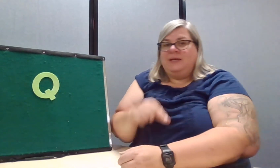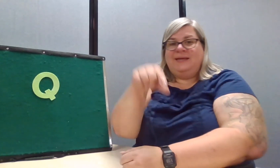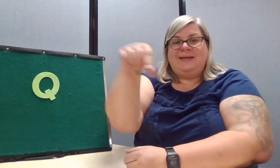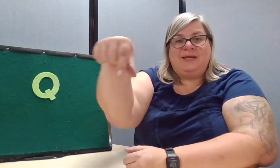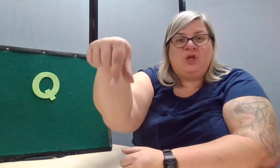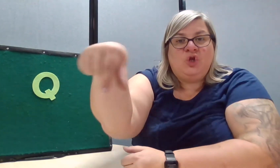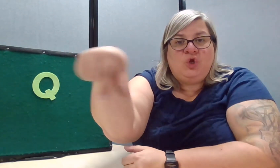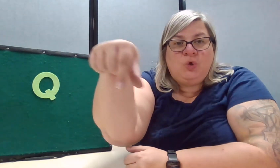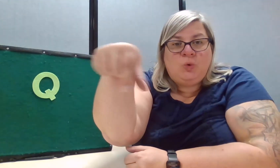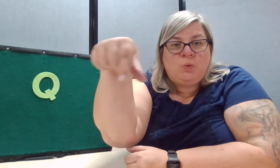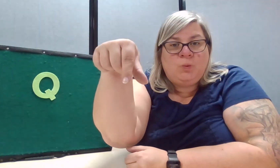Q.